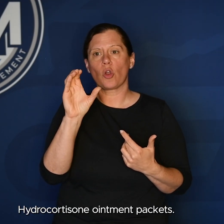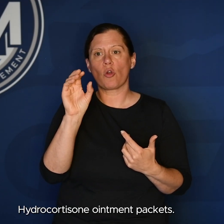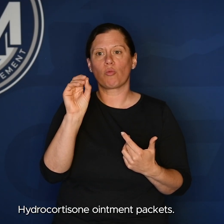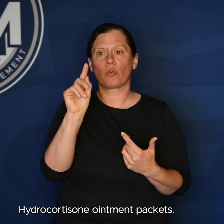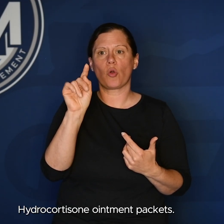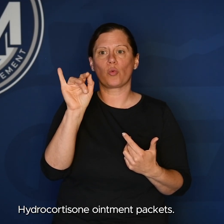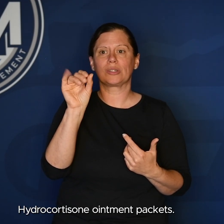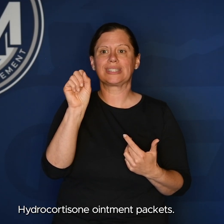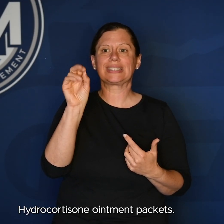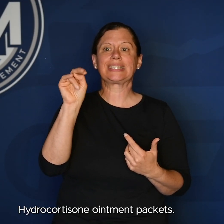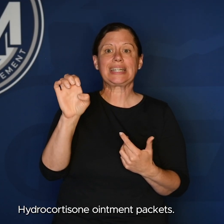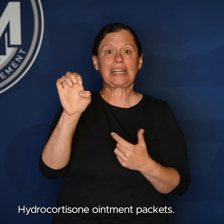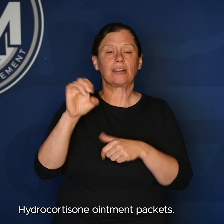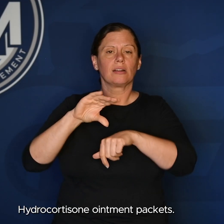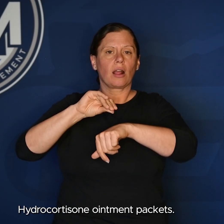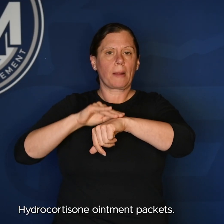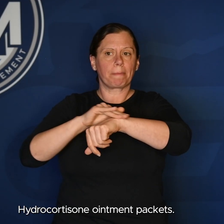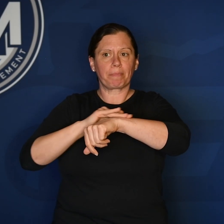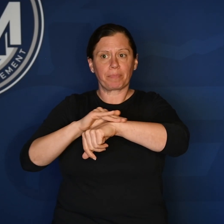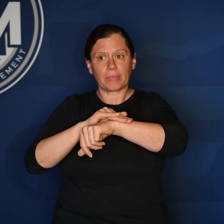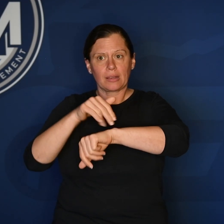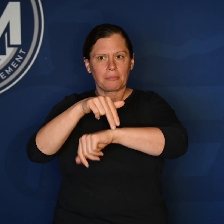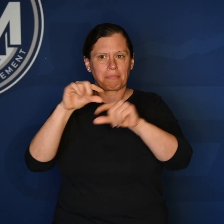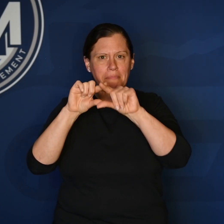hydrocortisone ointment packets,